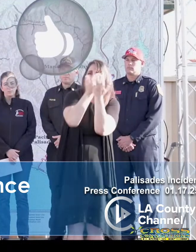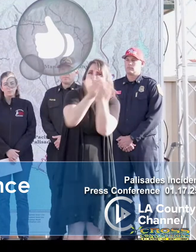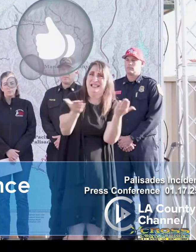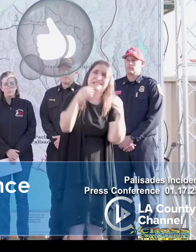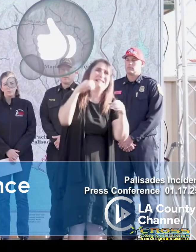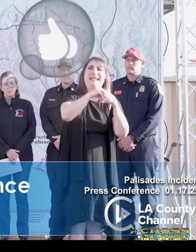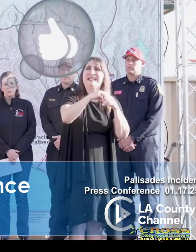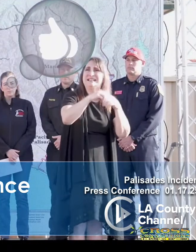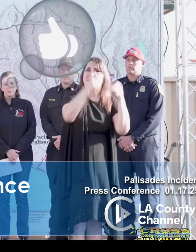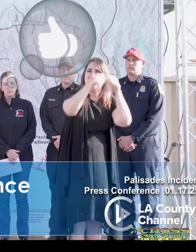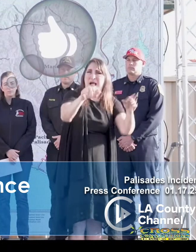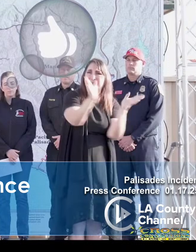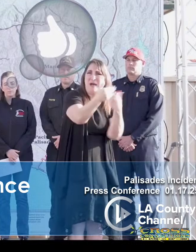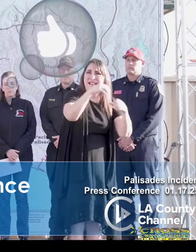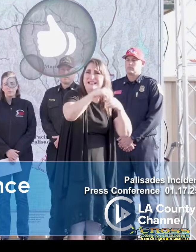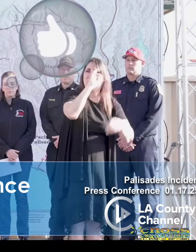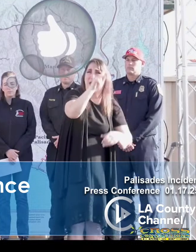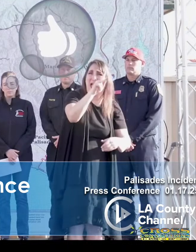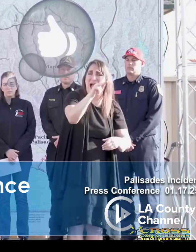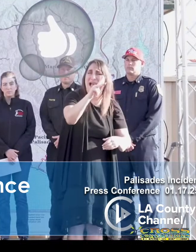call